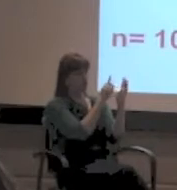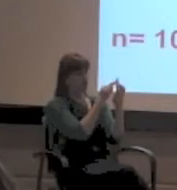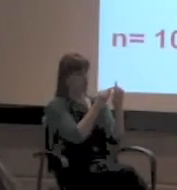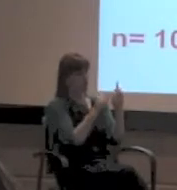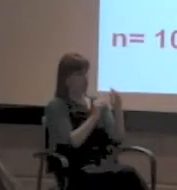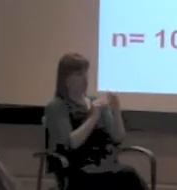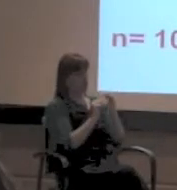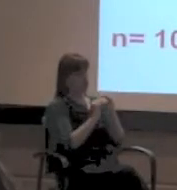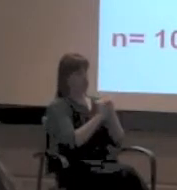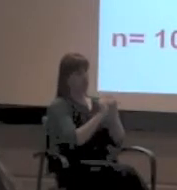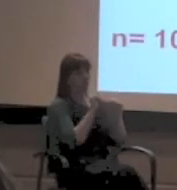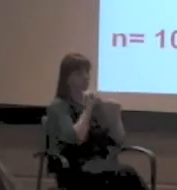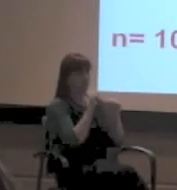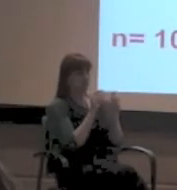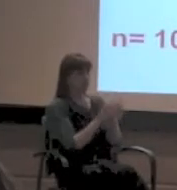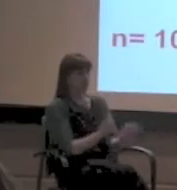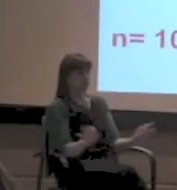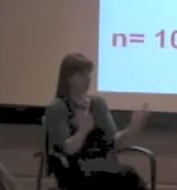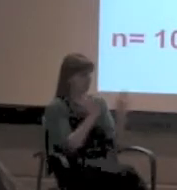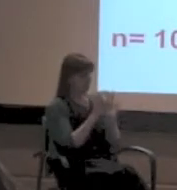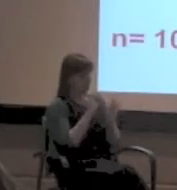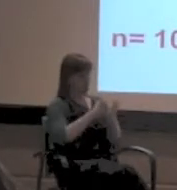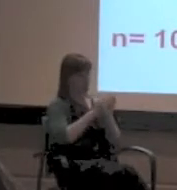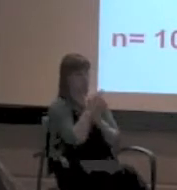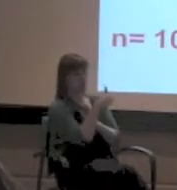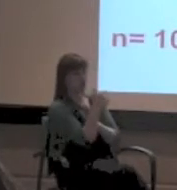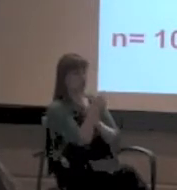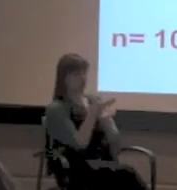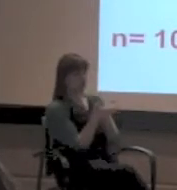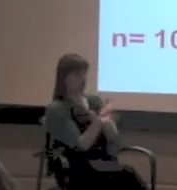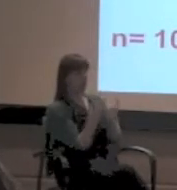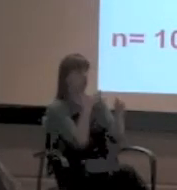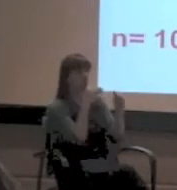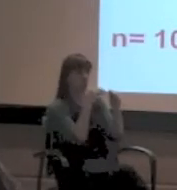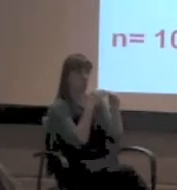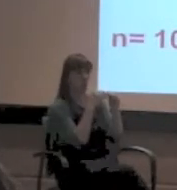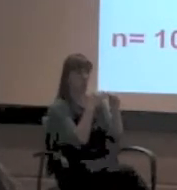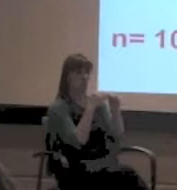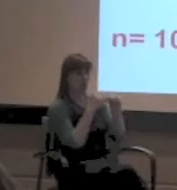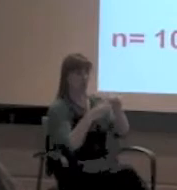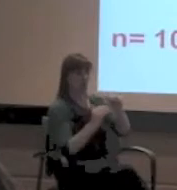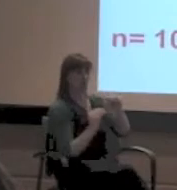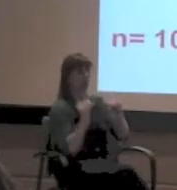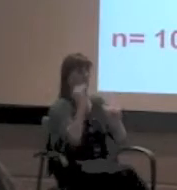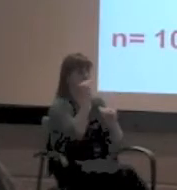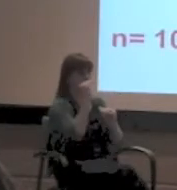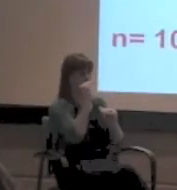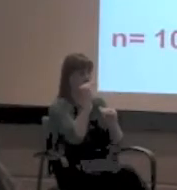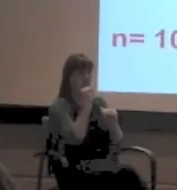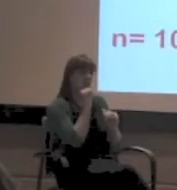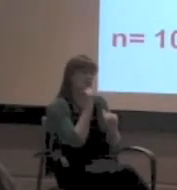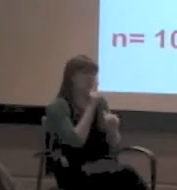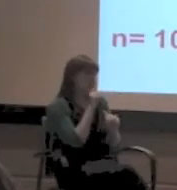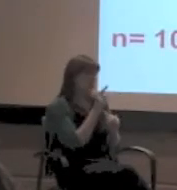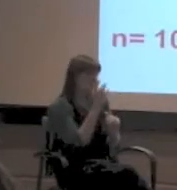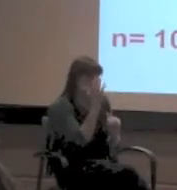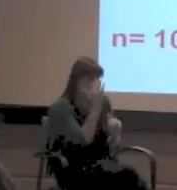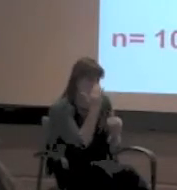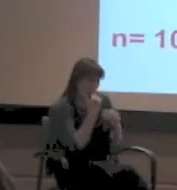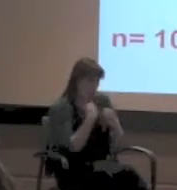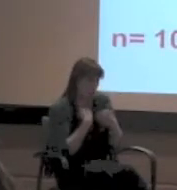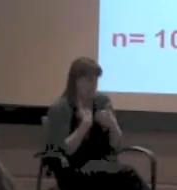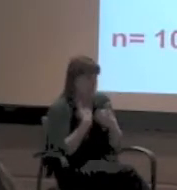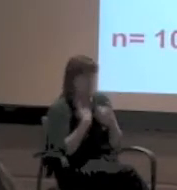not significant, which means these other factors are stronger and more important. So it's not really why you have the